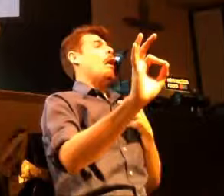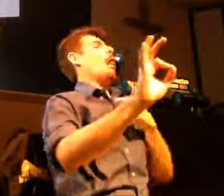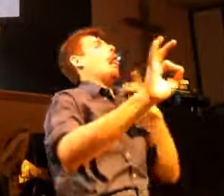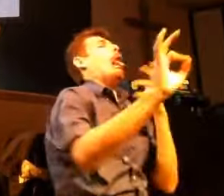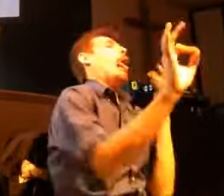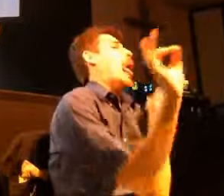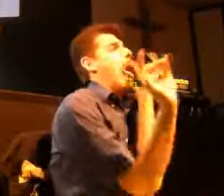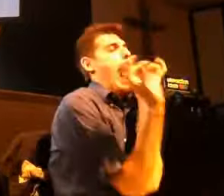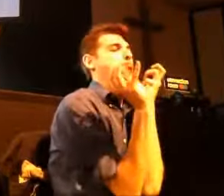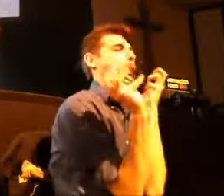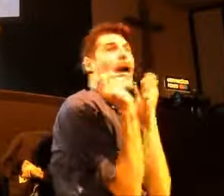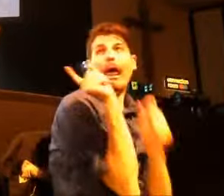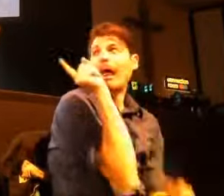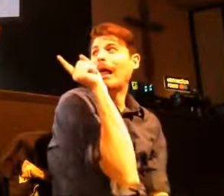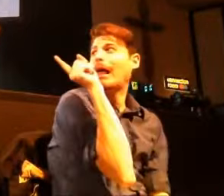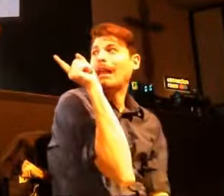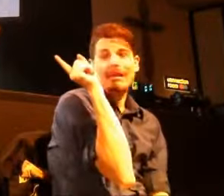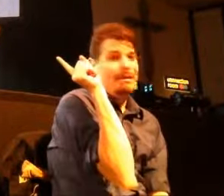ah!